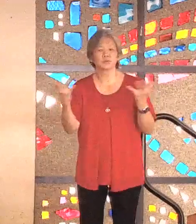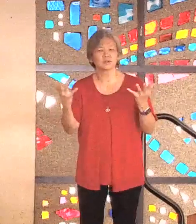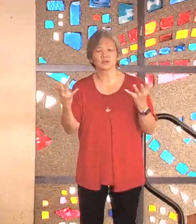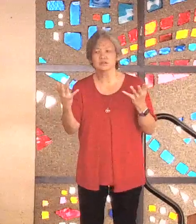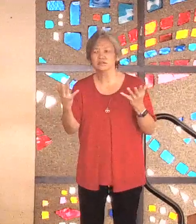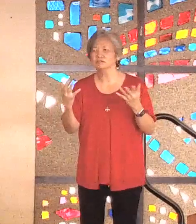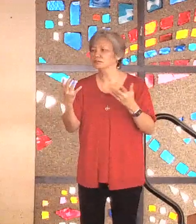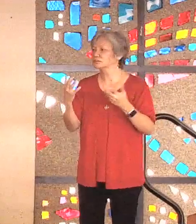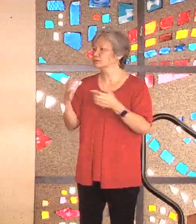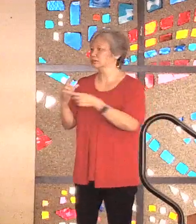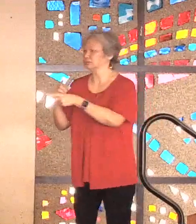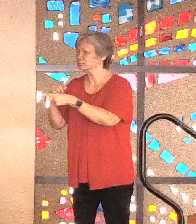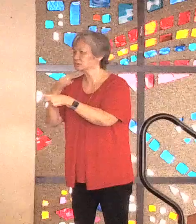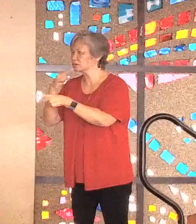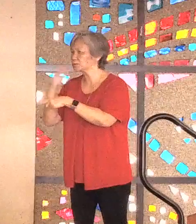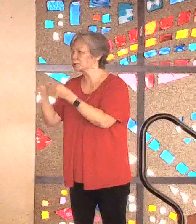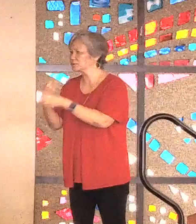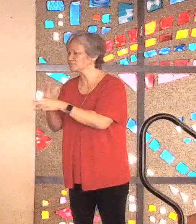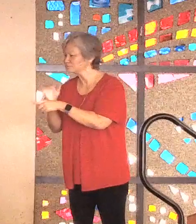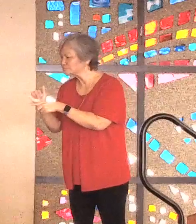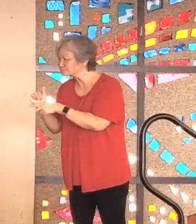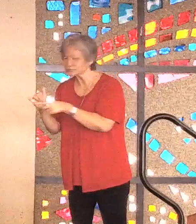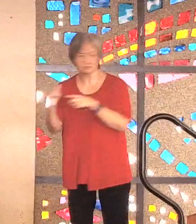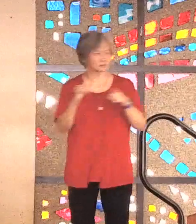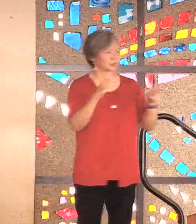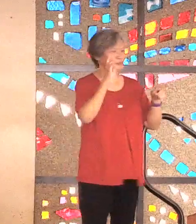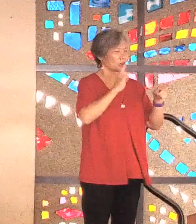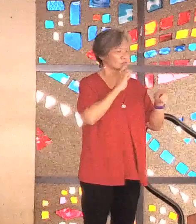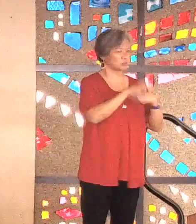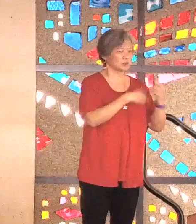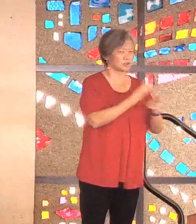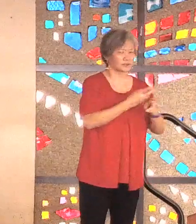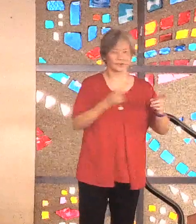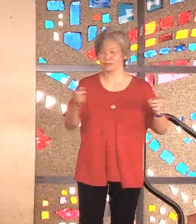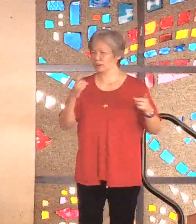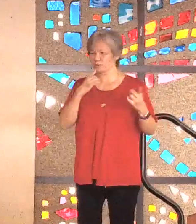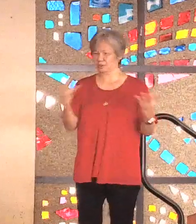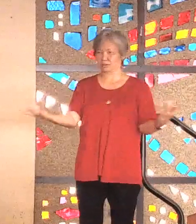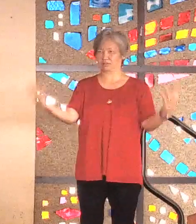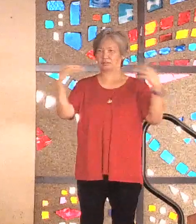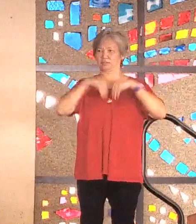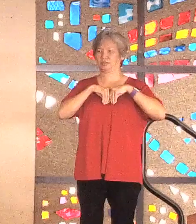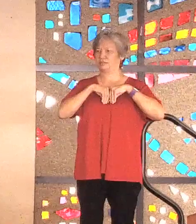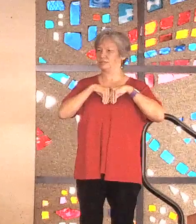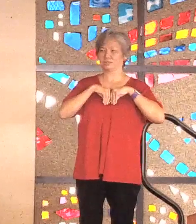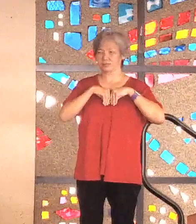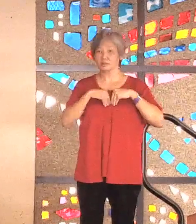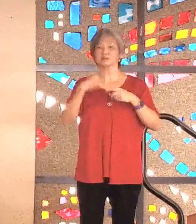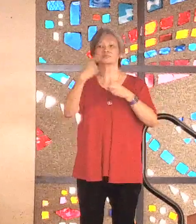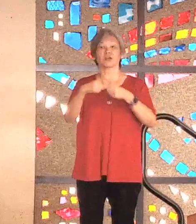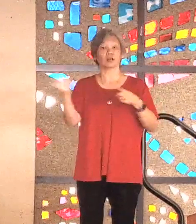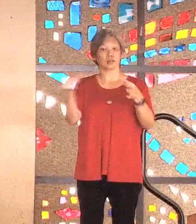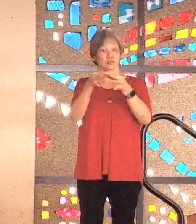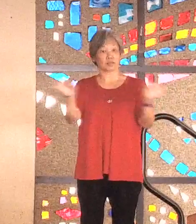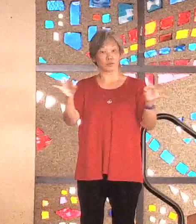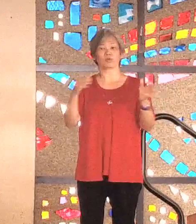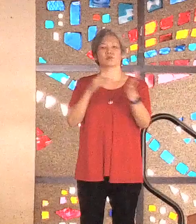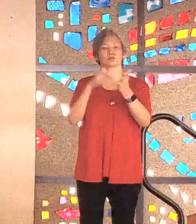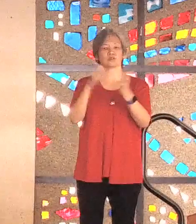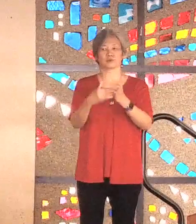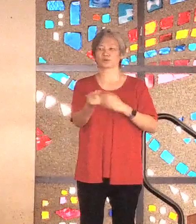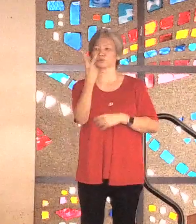and a C, all of them all together. So like I said, many of them struggle with an identity issue